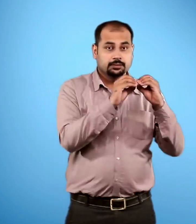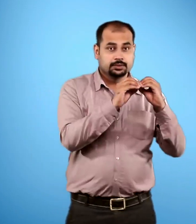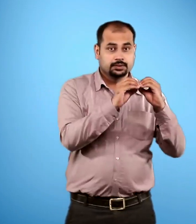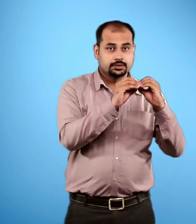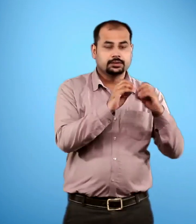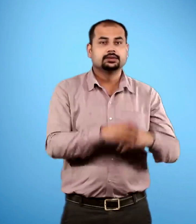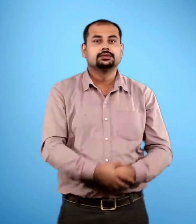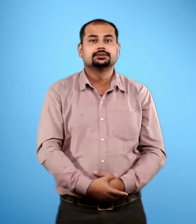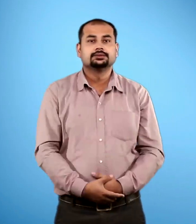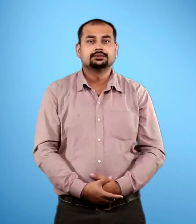B.